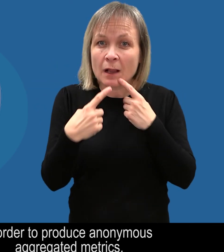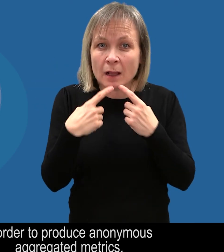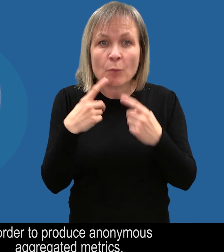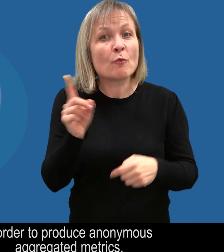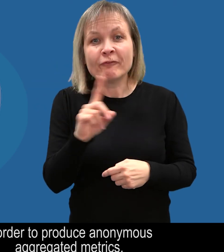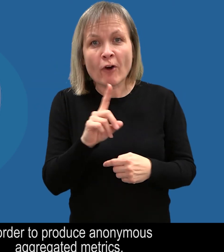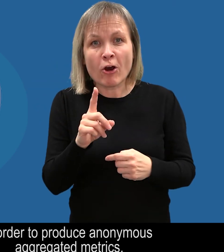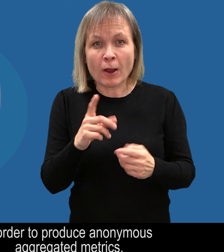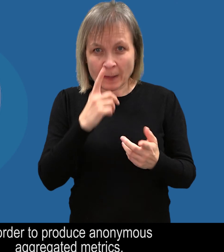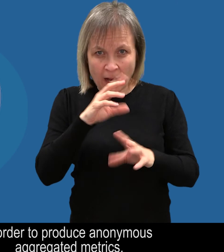aggregated metrics.